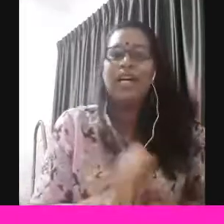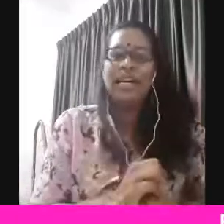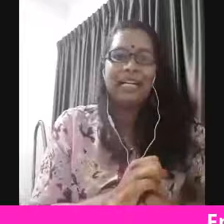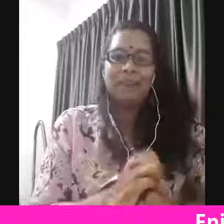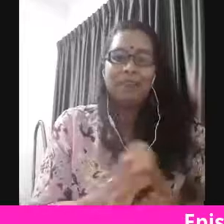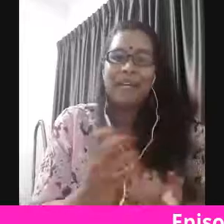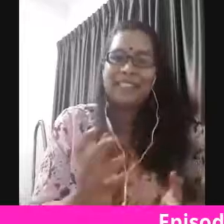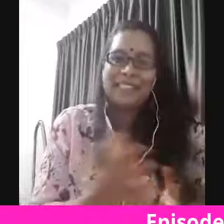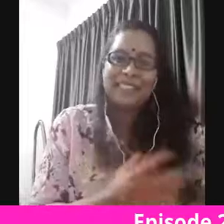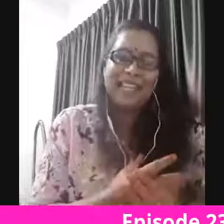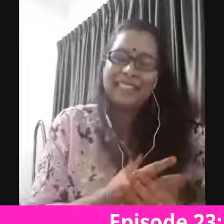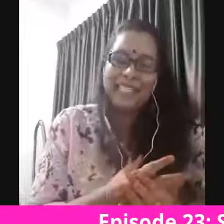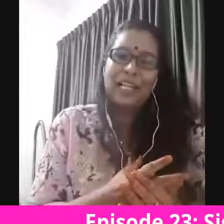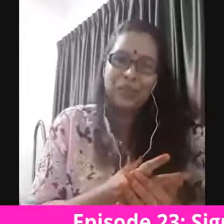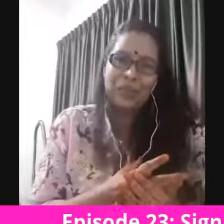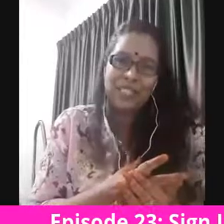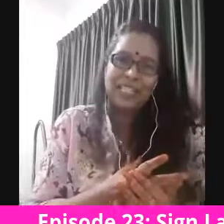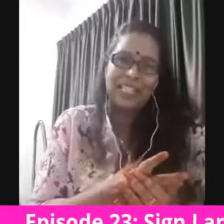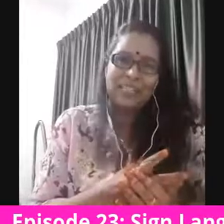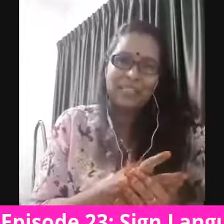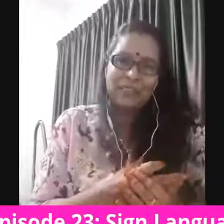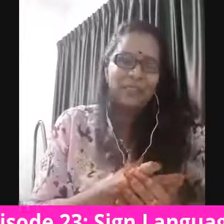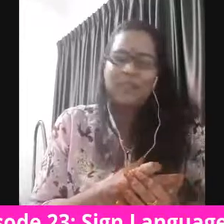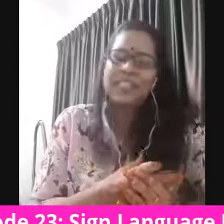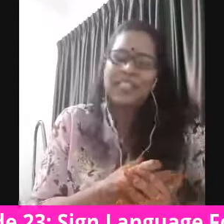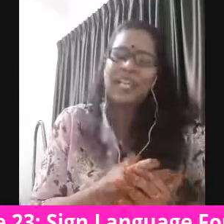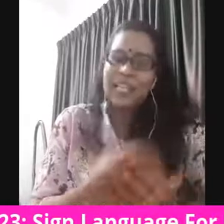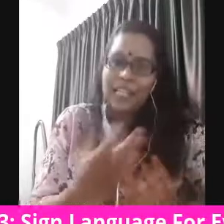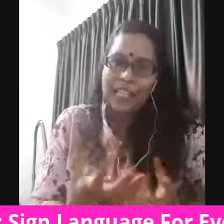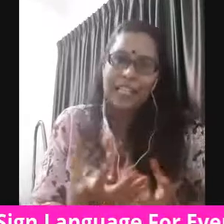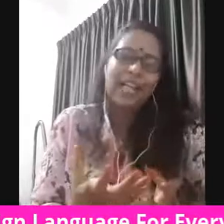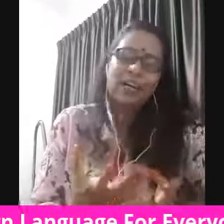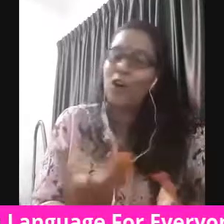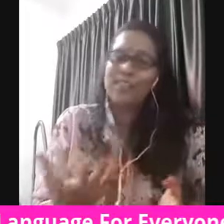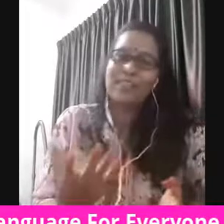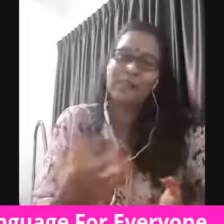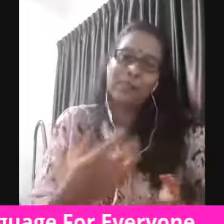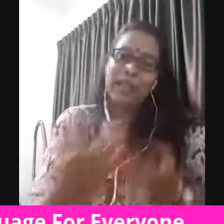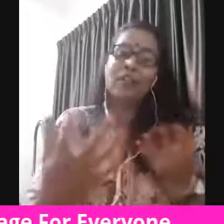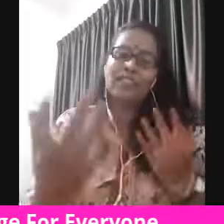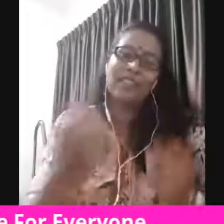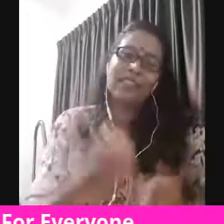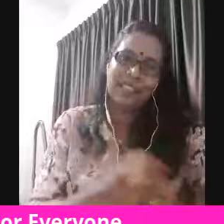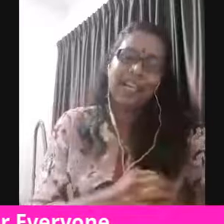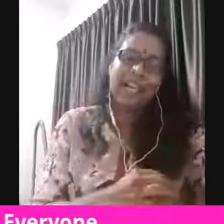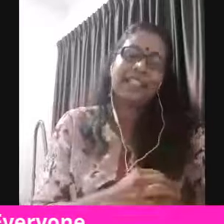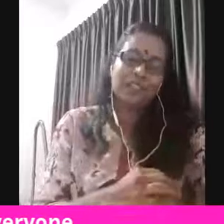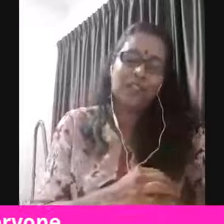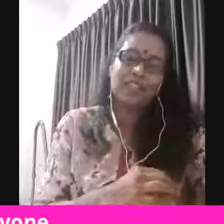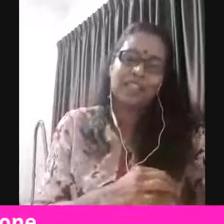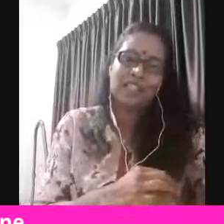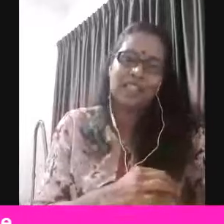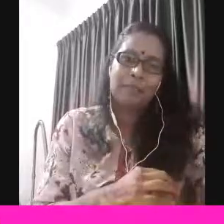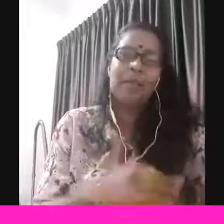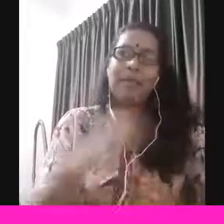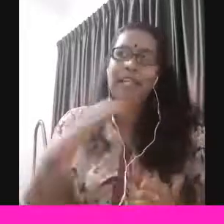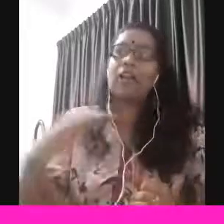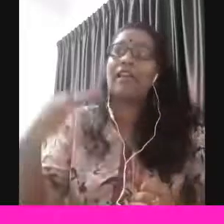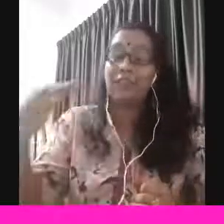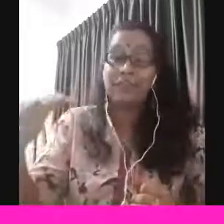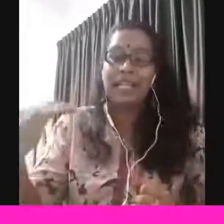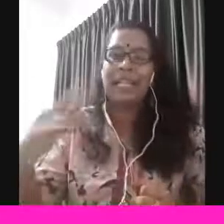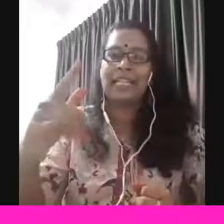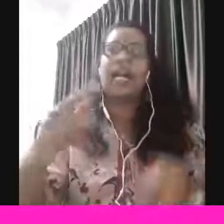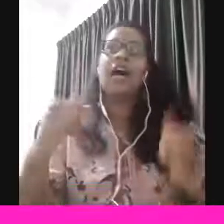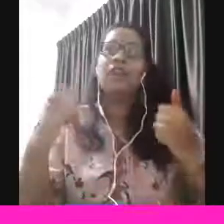for pass this sign language. We will just Okay. learn courses by courses, attend courses. Maybe they